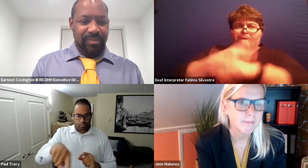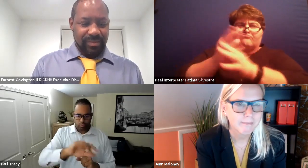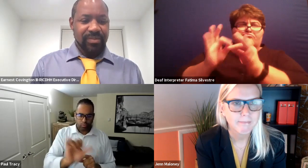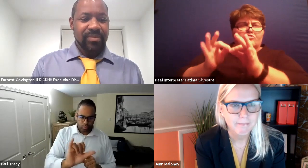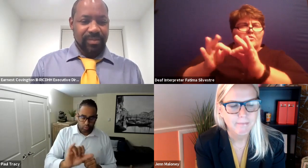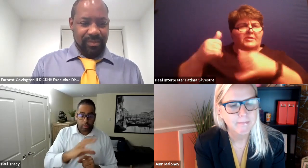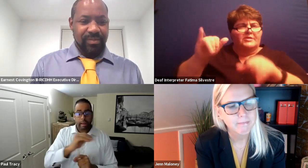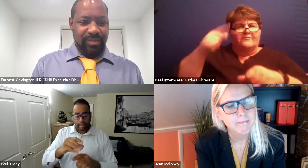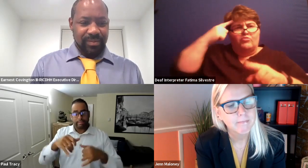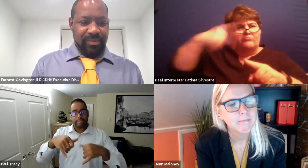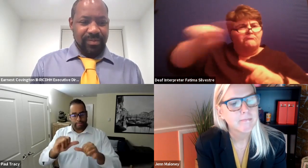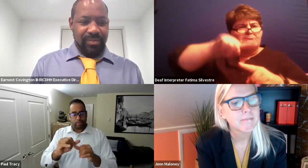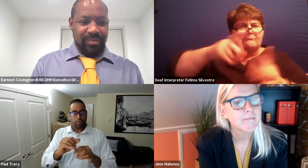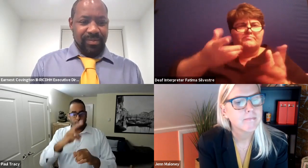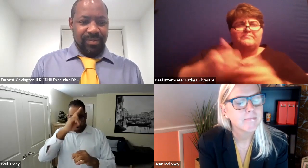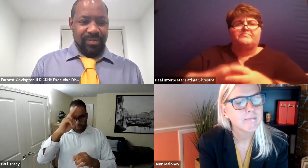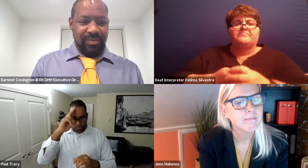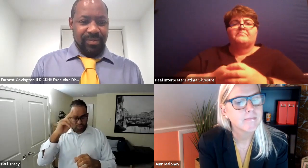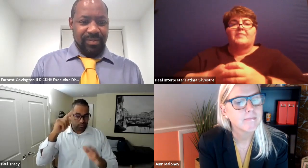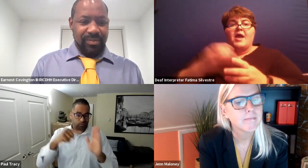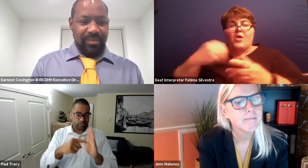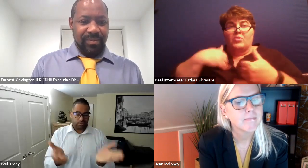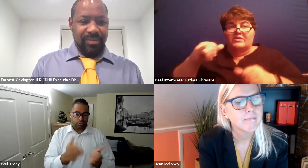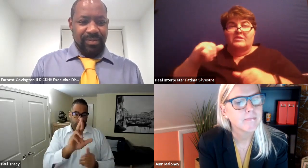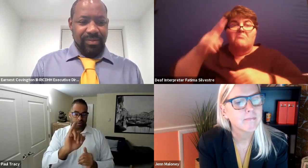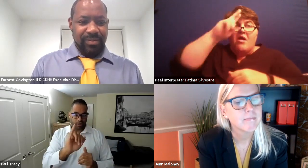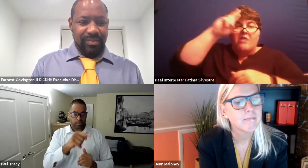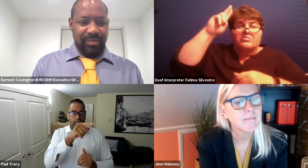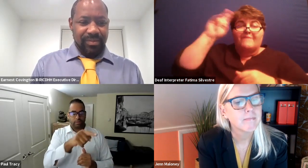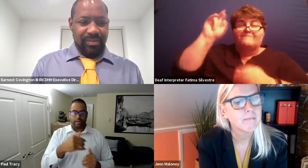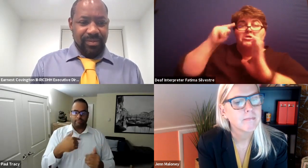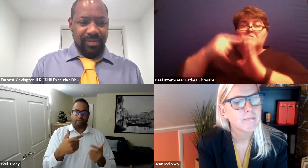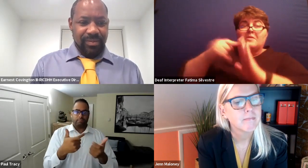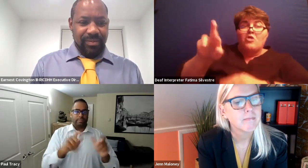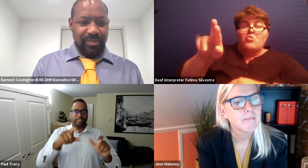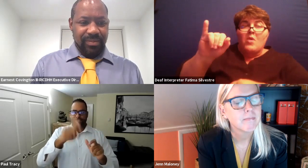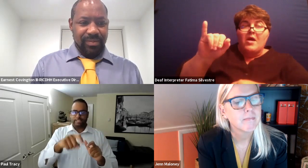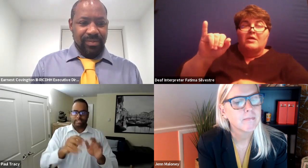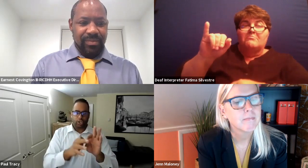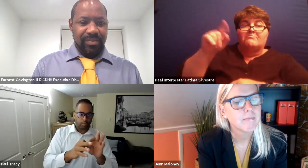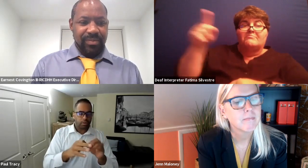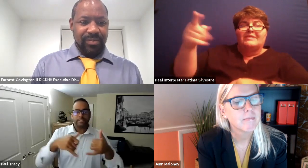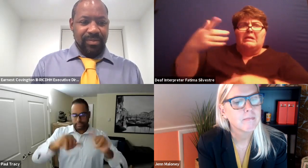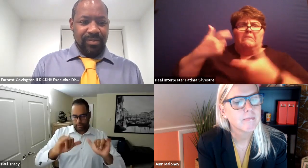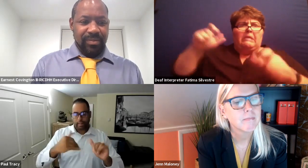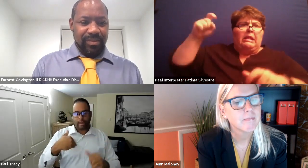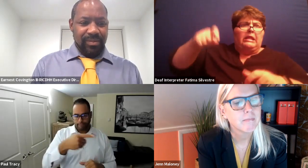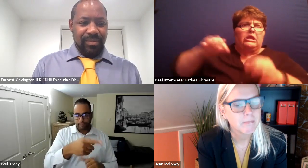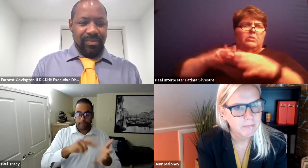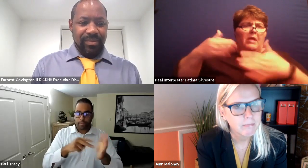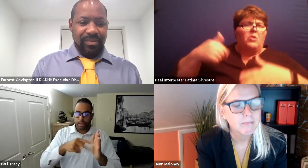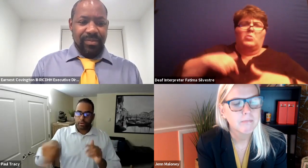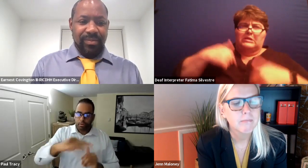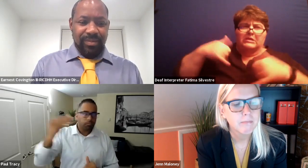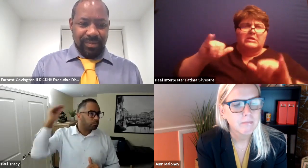that, where people can interpret on Zoom and other platforms. And the hospitals here in Rhode Island